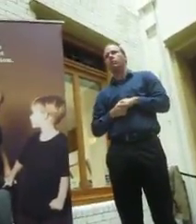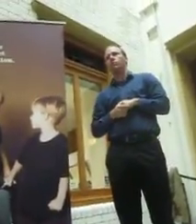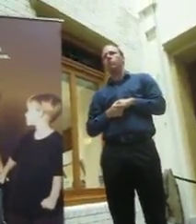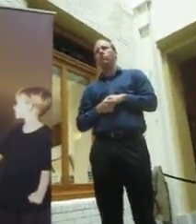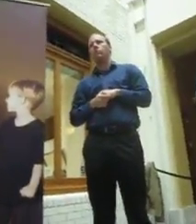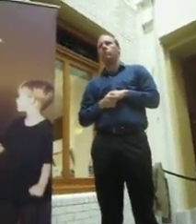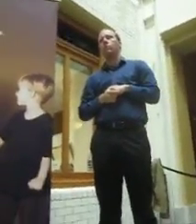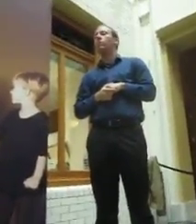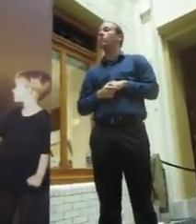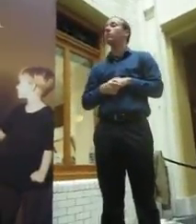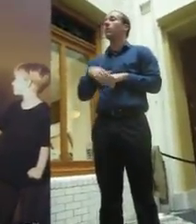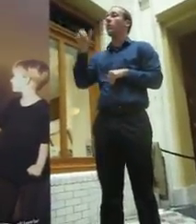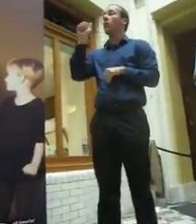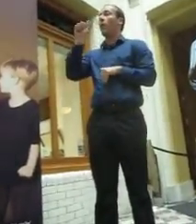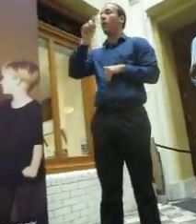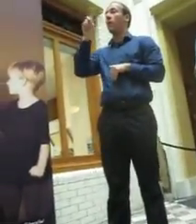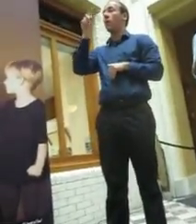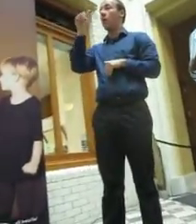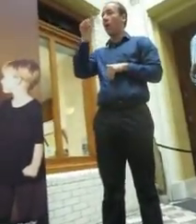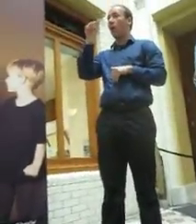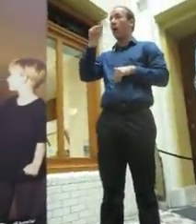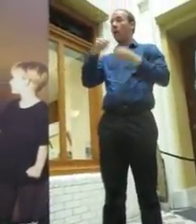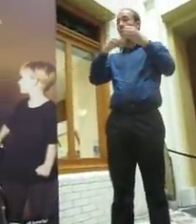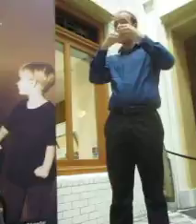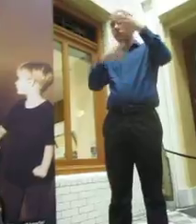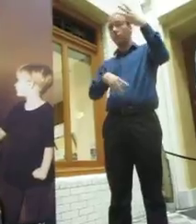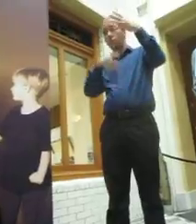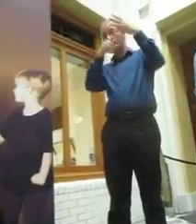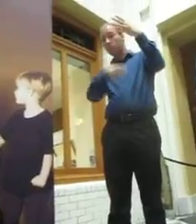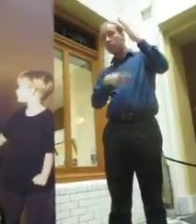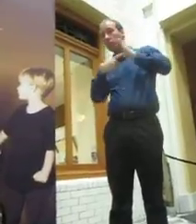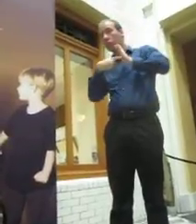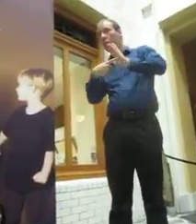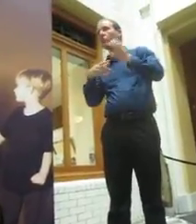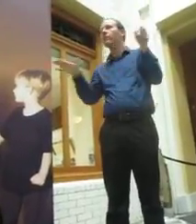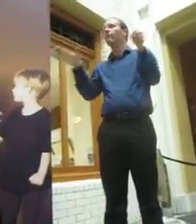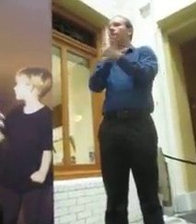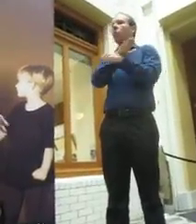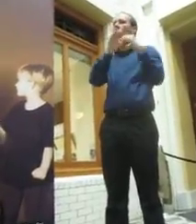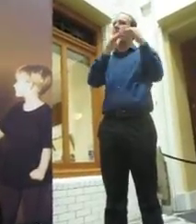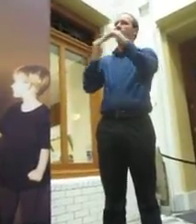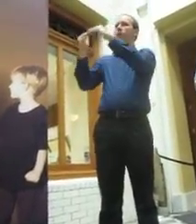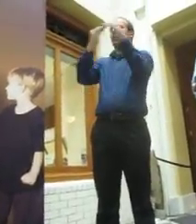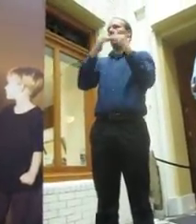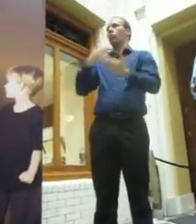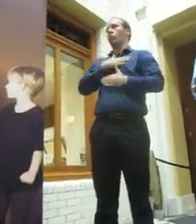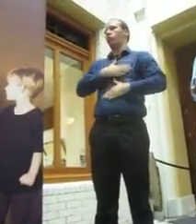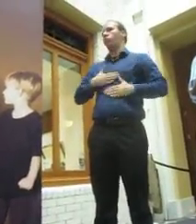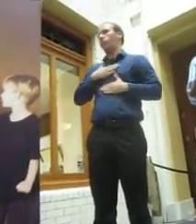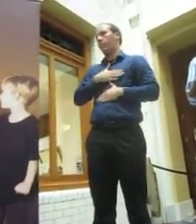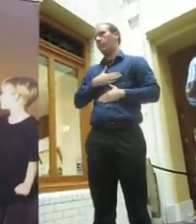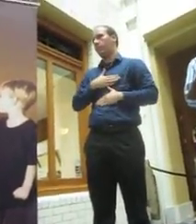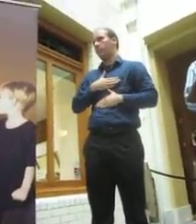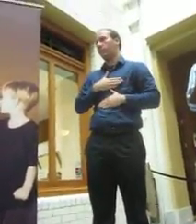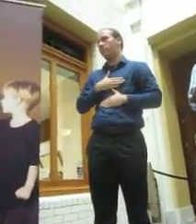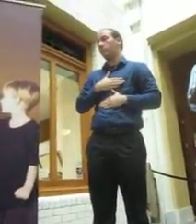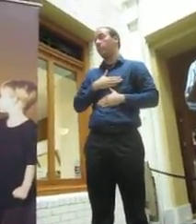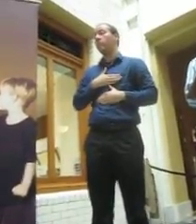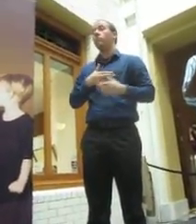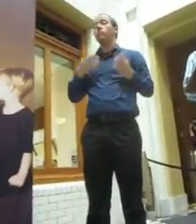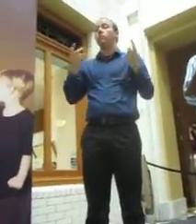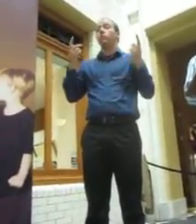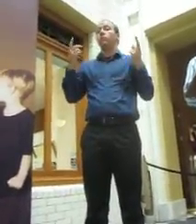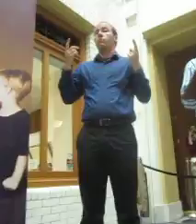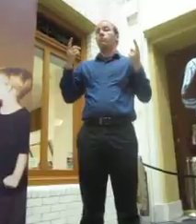the Americans with Disabilities Act talks about full and equal enjoyment. When the ADA got into court,